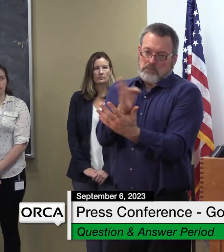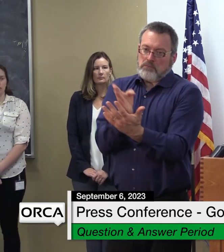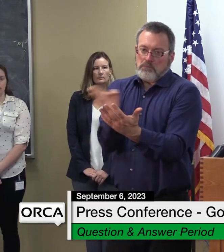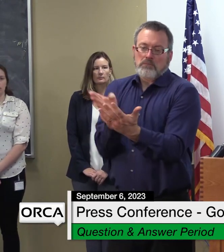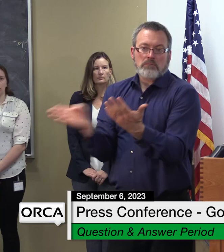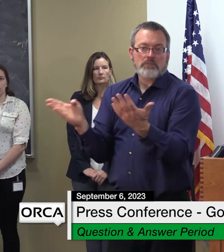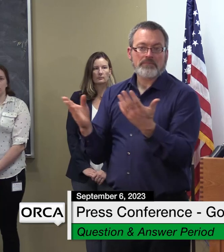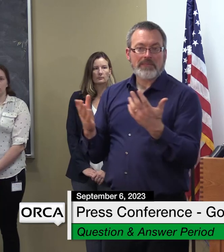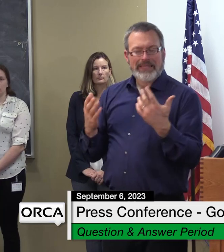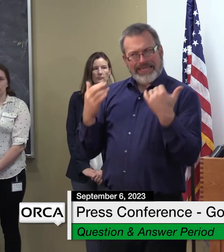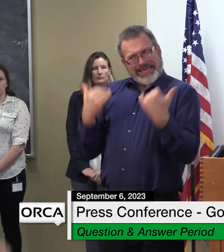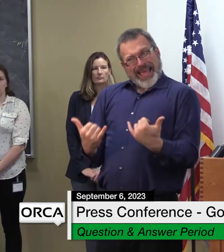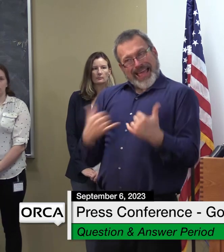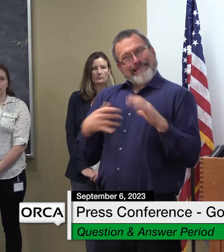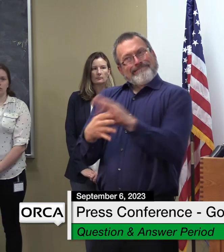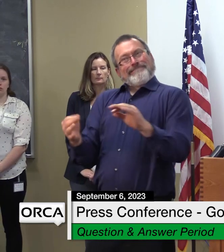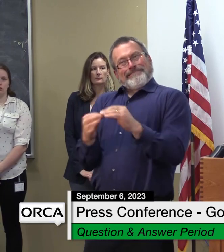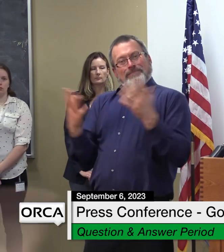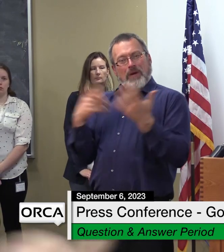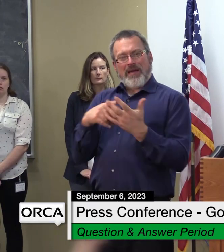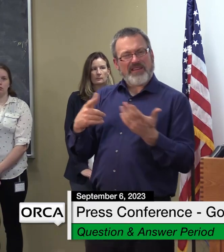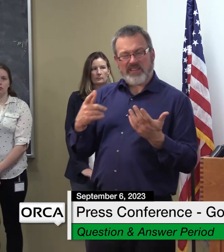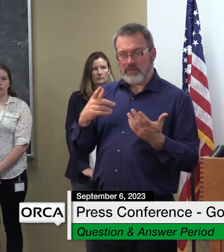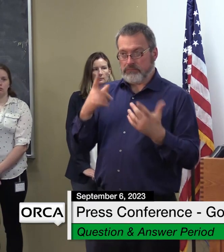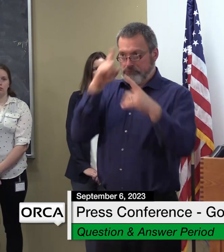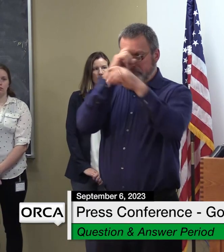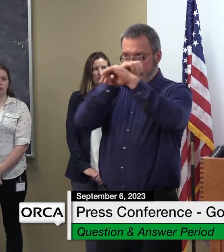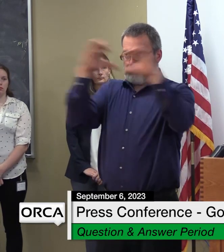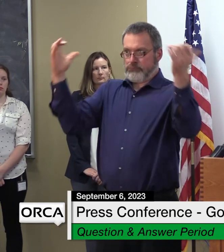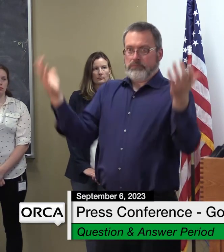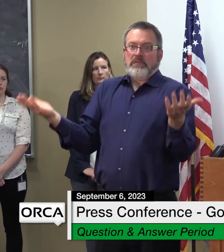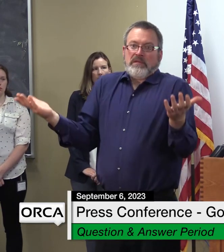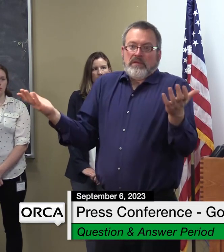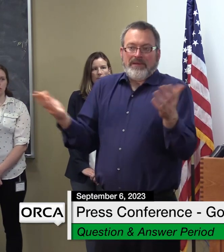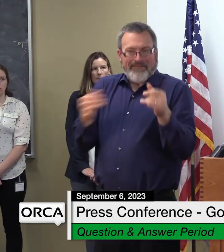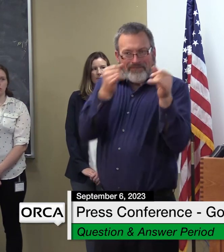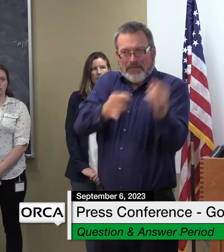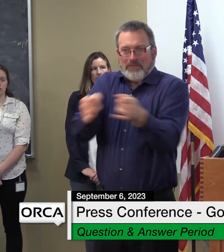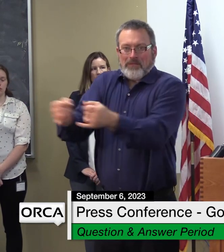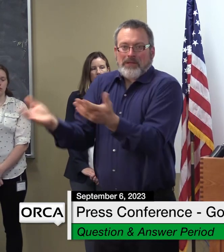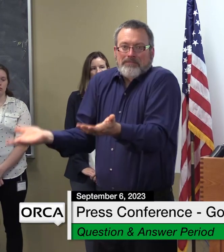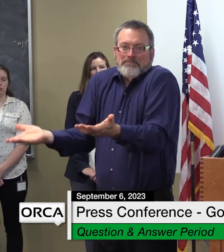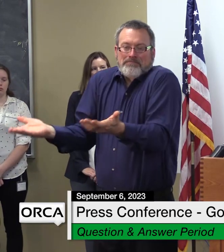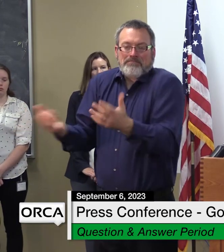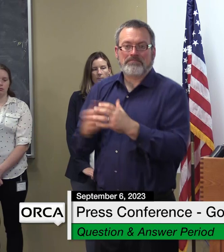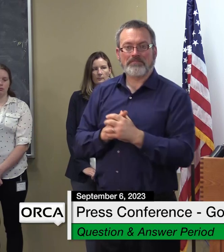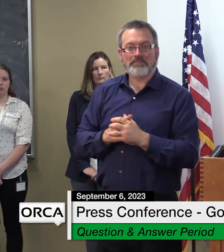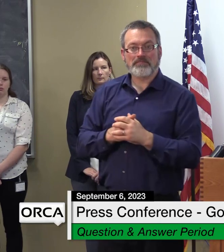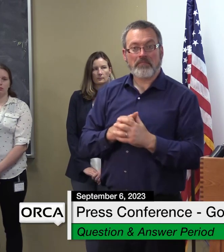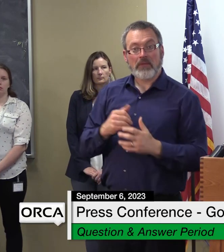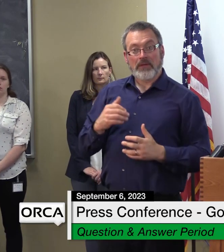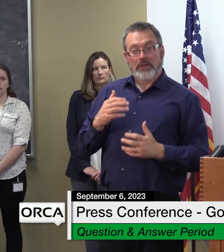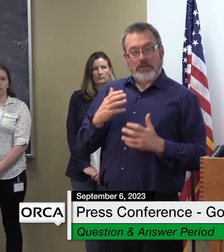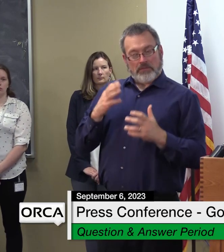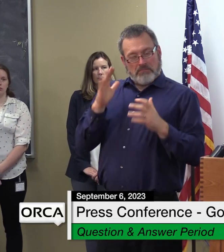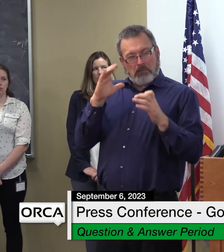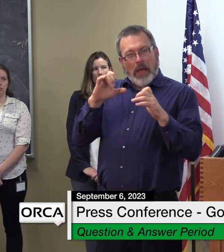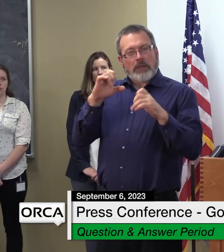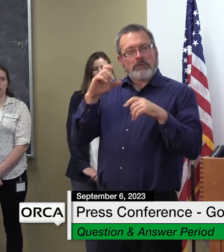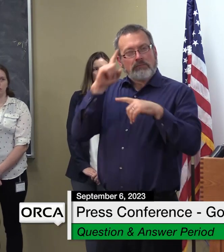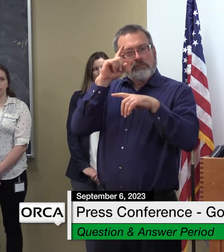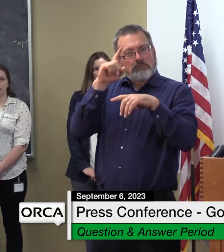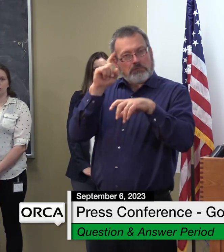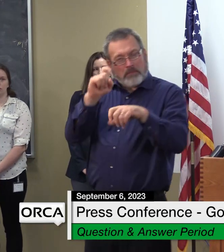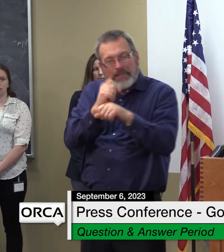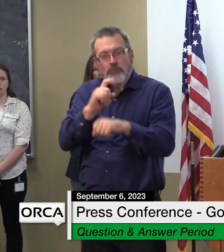early to determine what it's going to be, but at the same time, we want to make sure that the folks who live